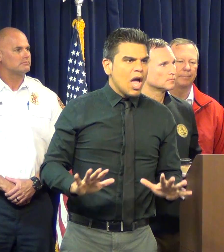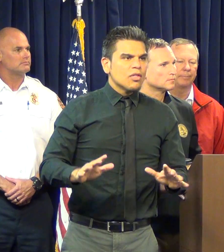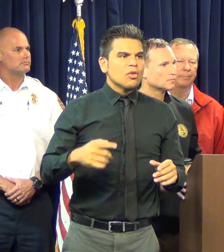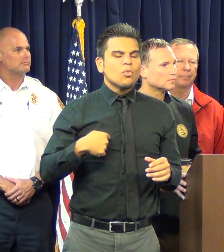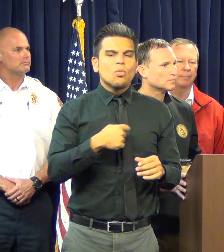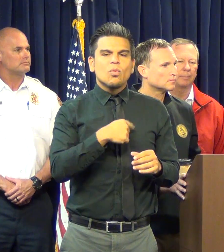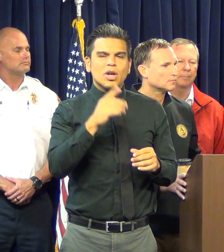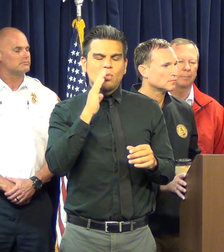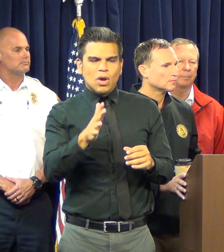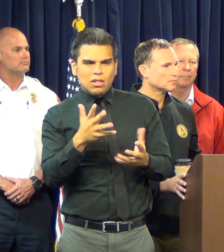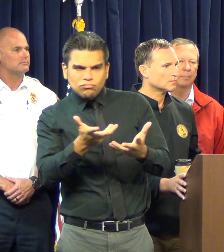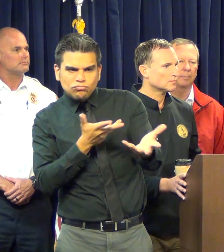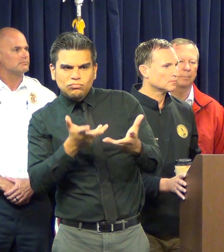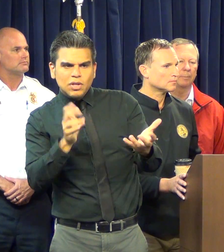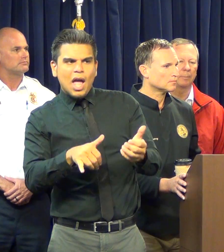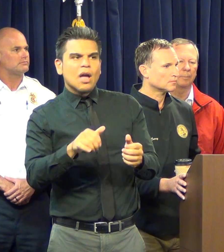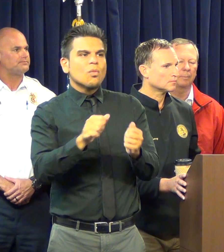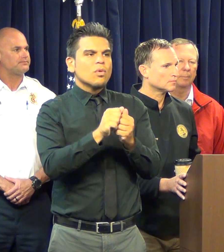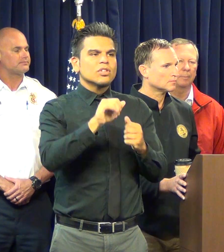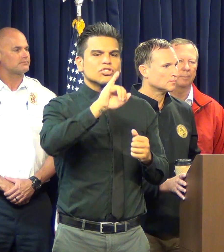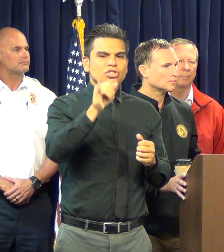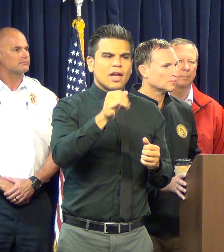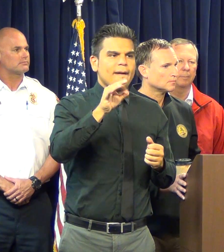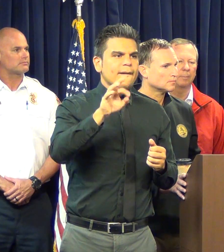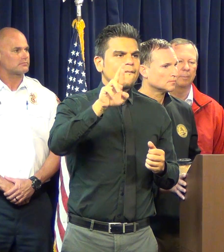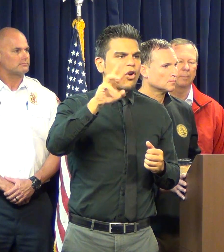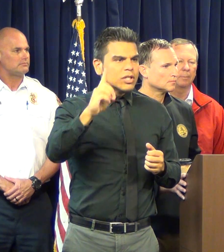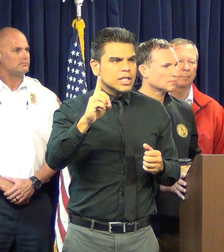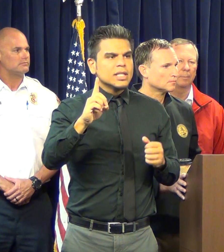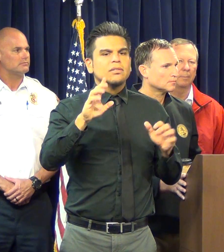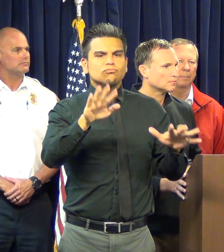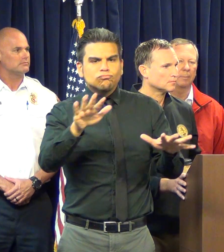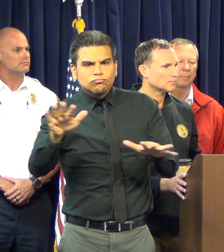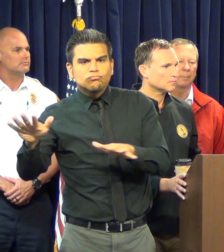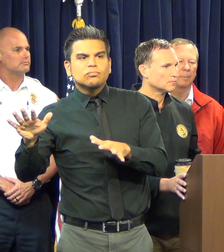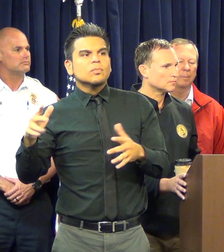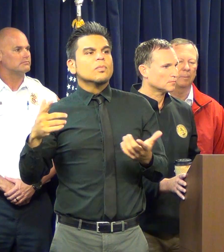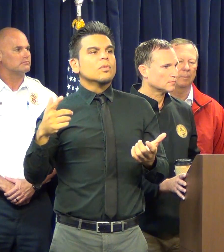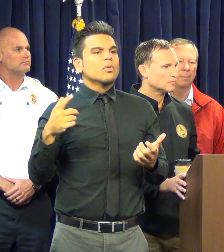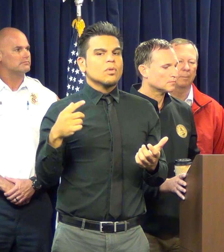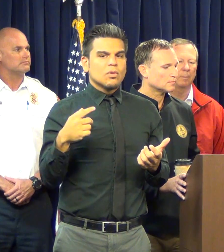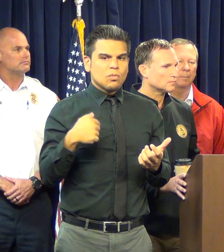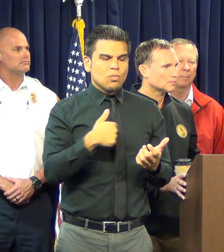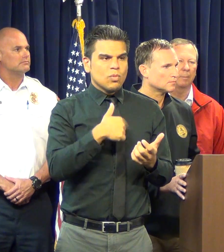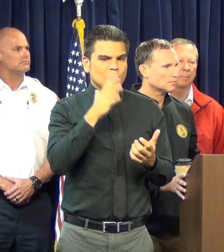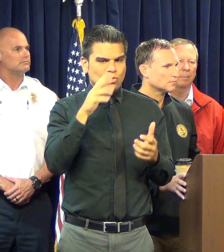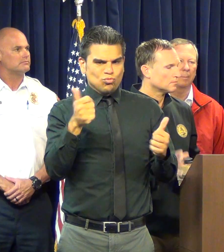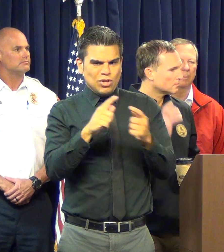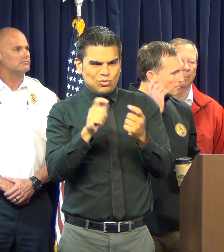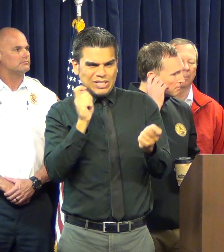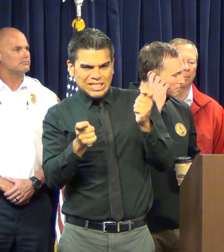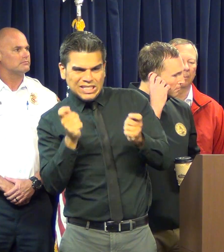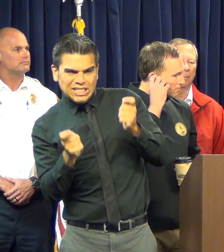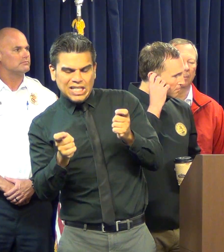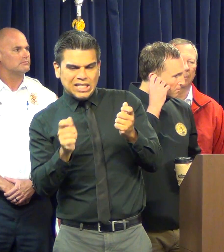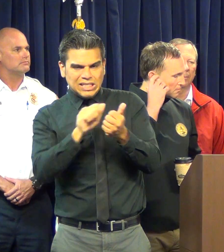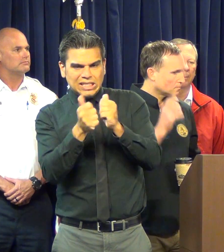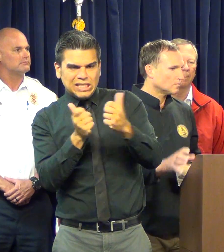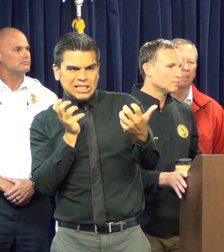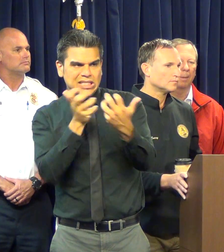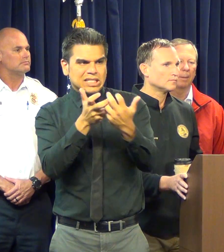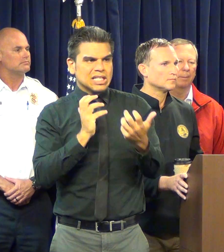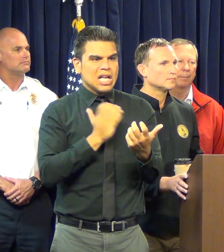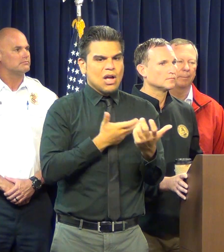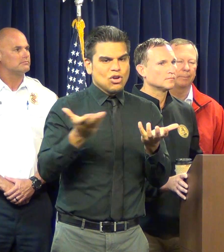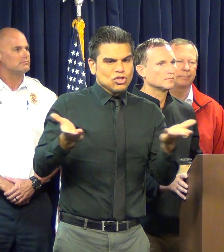JFRD and all the staff that are out there working on the road and make the determinations as we adjust that service. We'll have to do that throughout the day. So there's not a